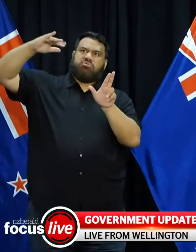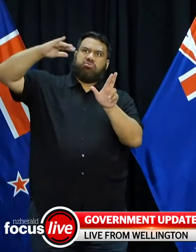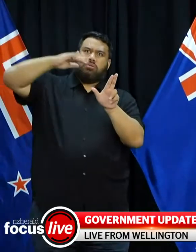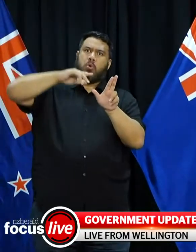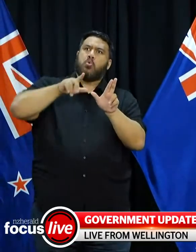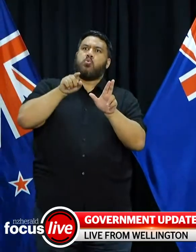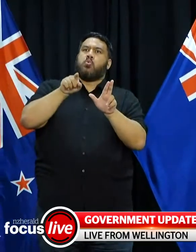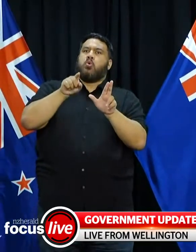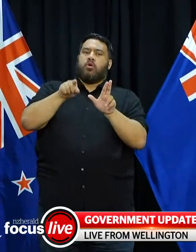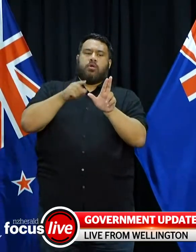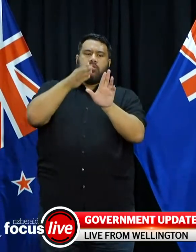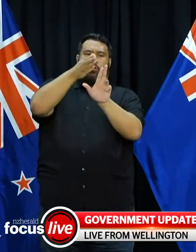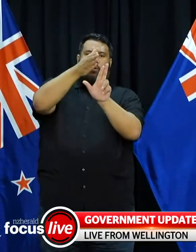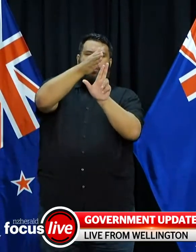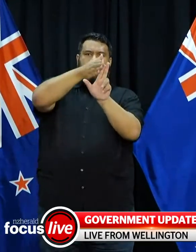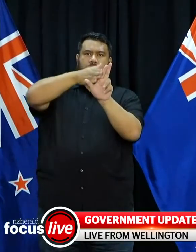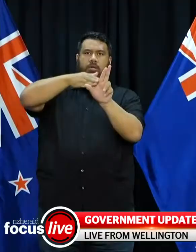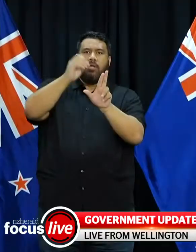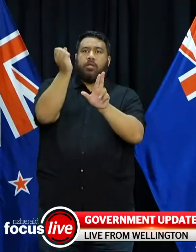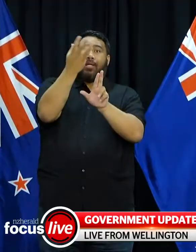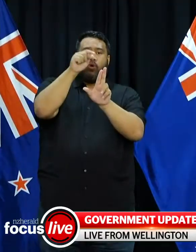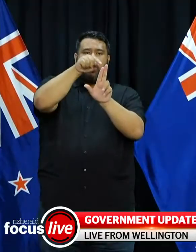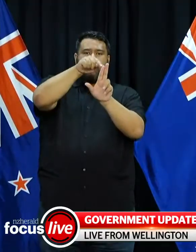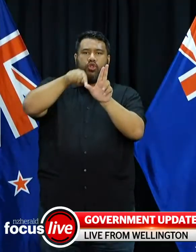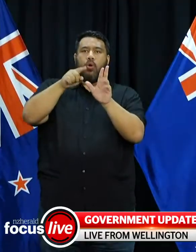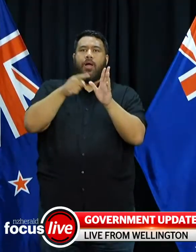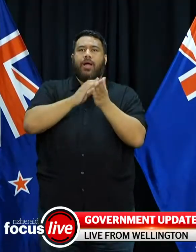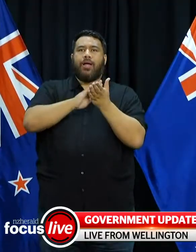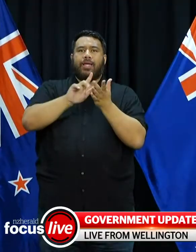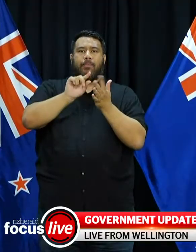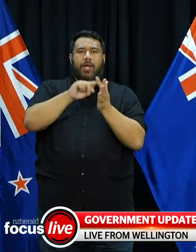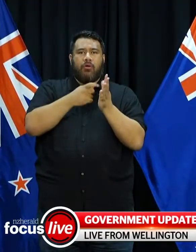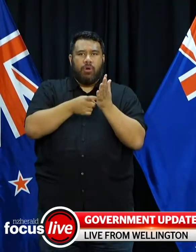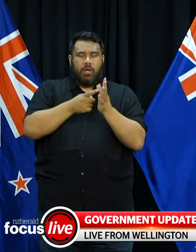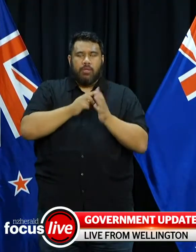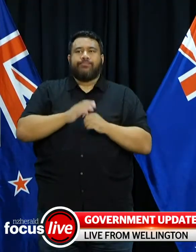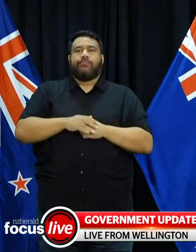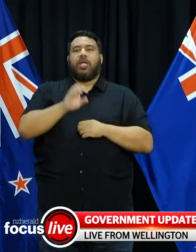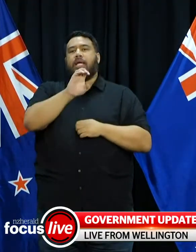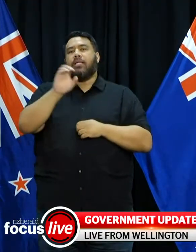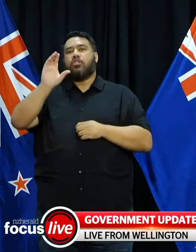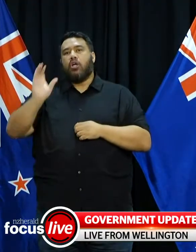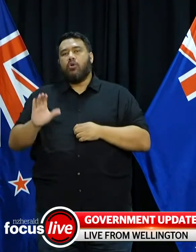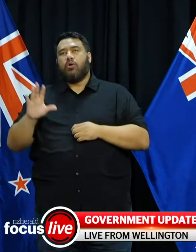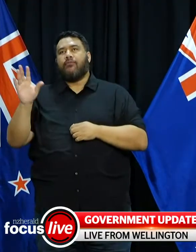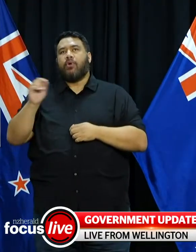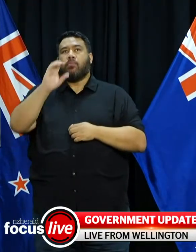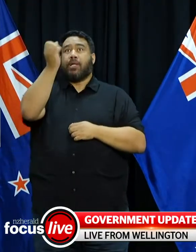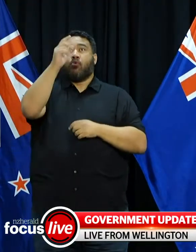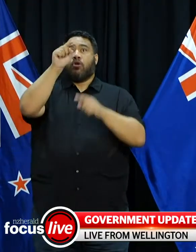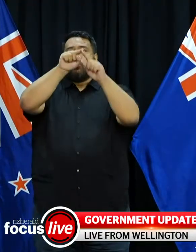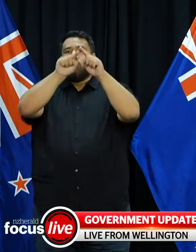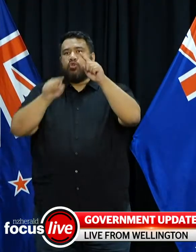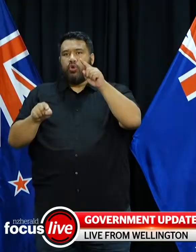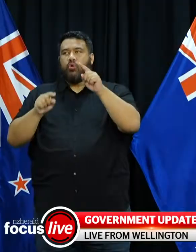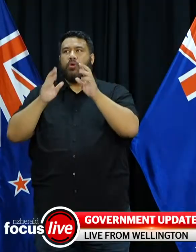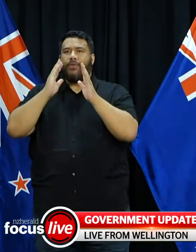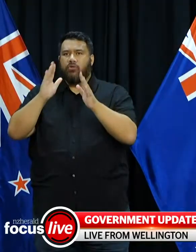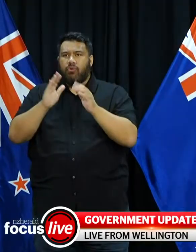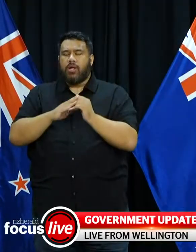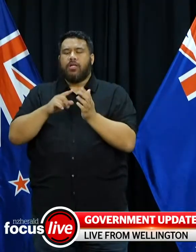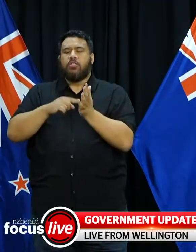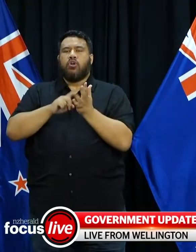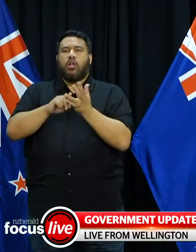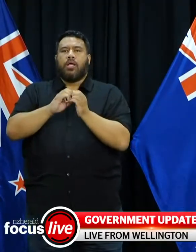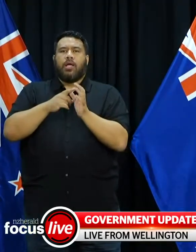coast of the North Island from Cape Reinga to Ahipara, the east coast of the North Island from Cape Reinga to Whangarei, from Matata to Tolaga Bay,